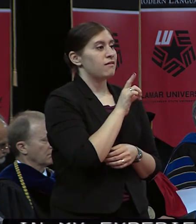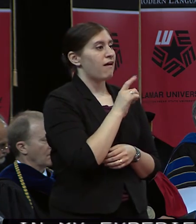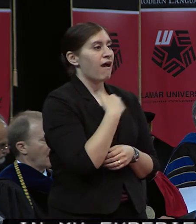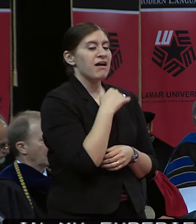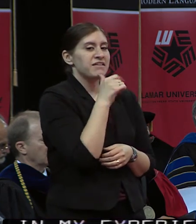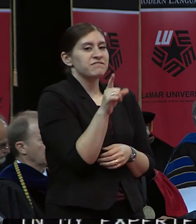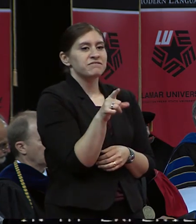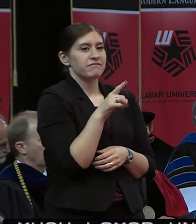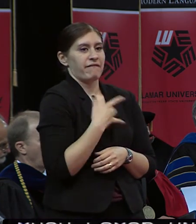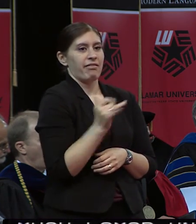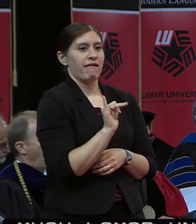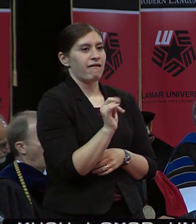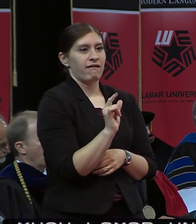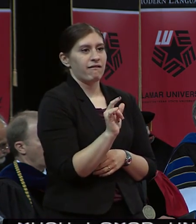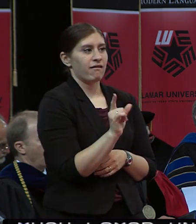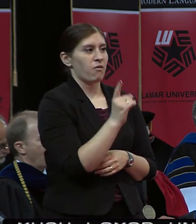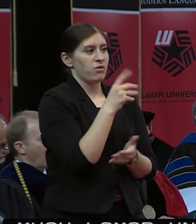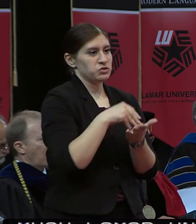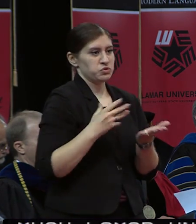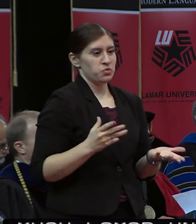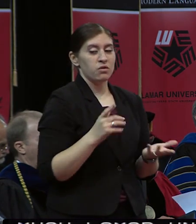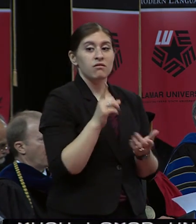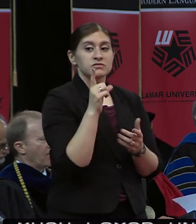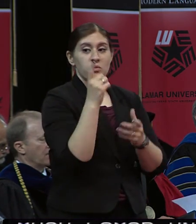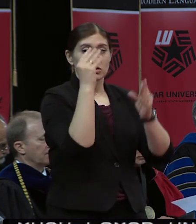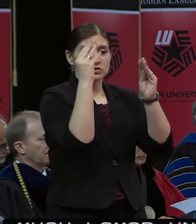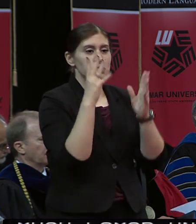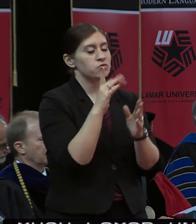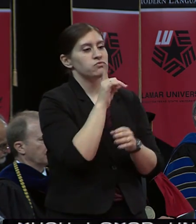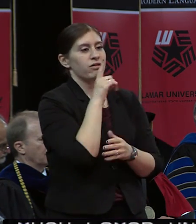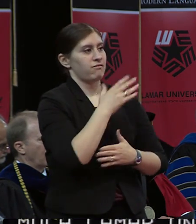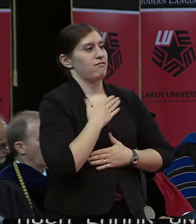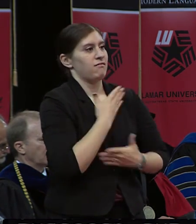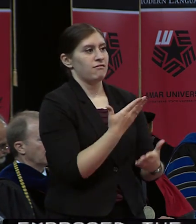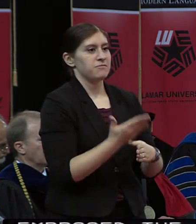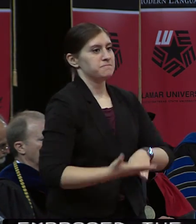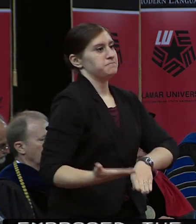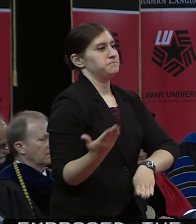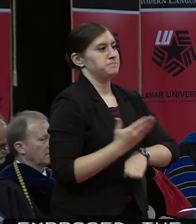another student. Every one of my professors was always willing to do so much extra.